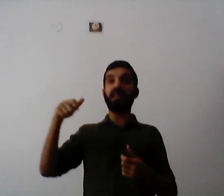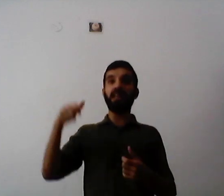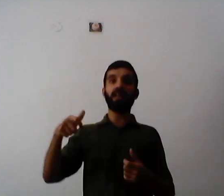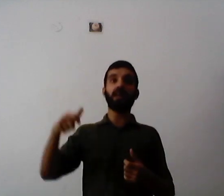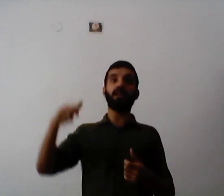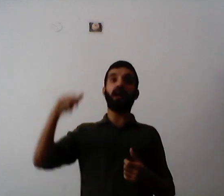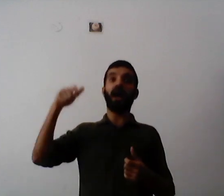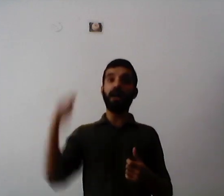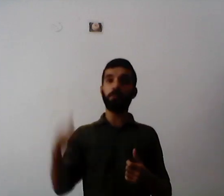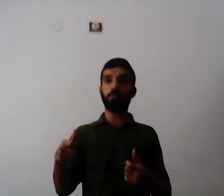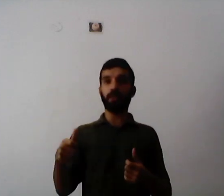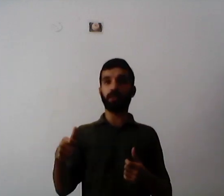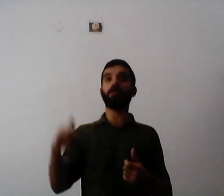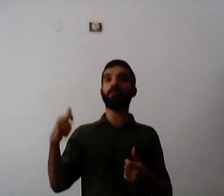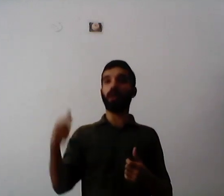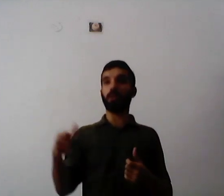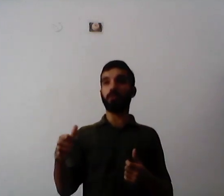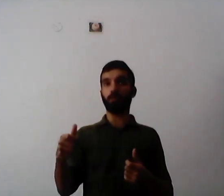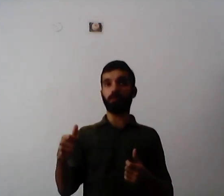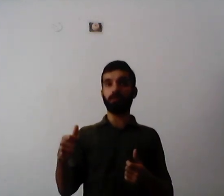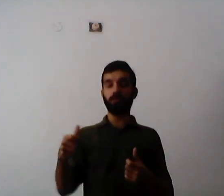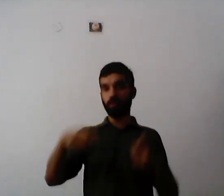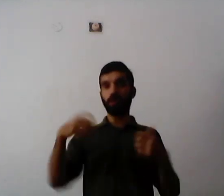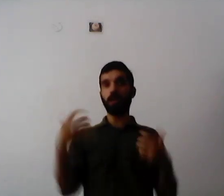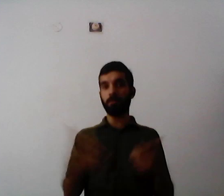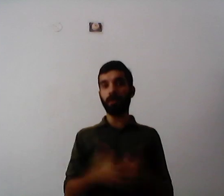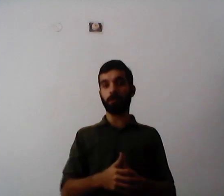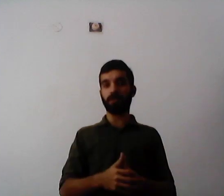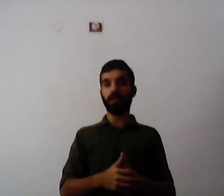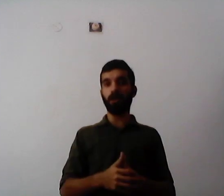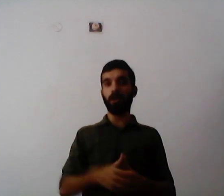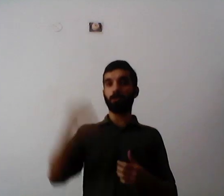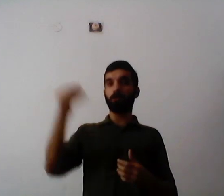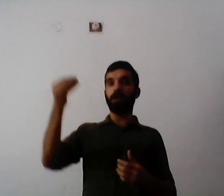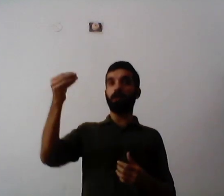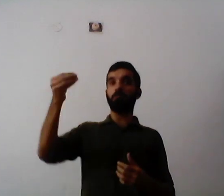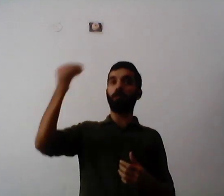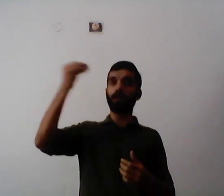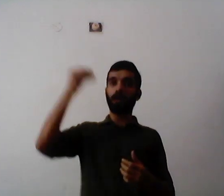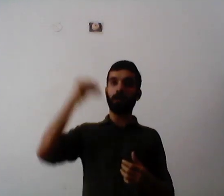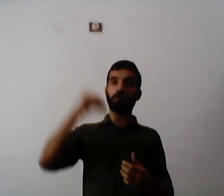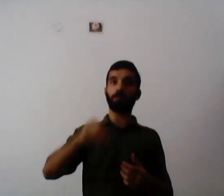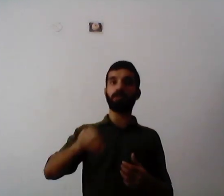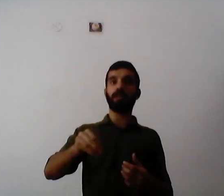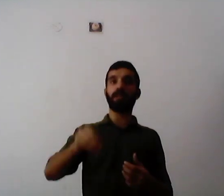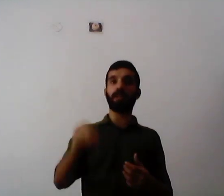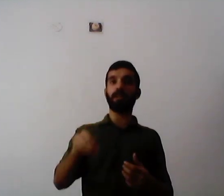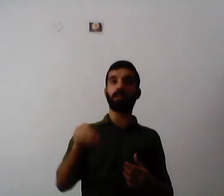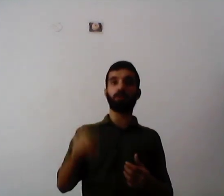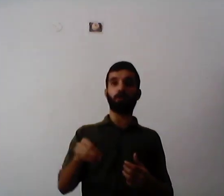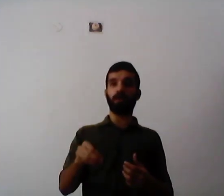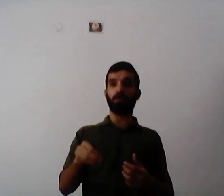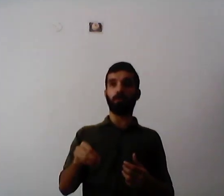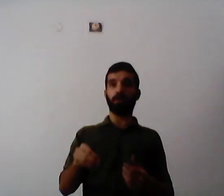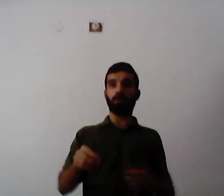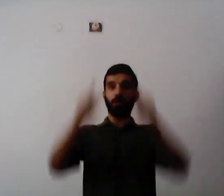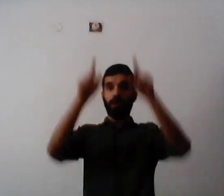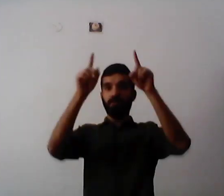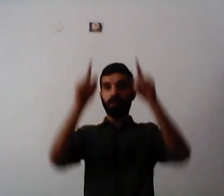it at high pressure of carbon dioxide, so that more carbon dioxide can get dissolved in the water. You have that